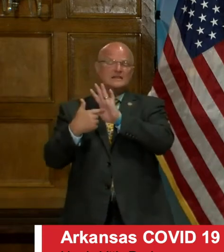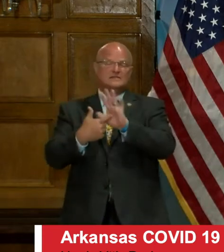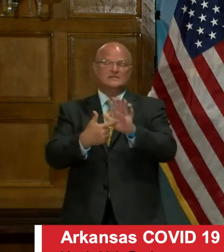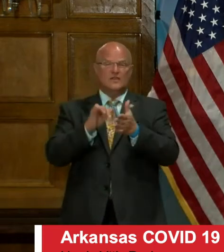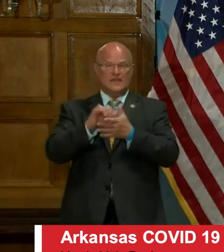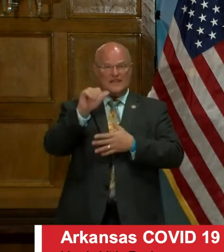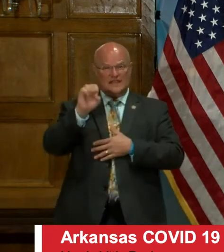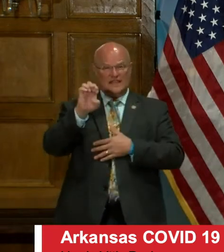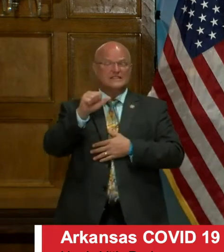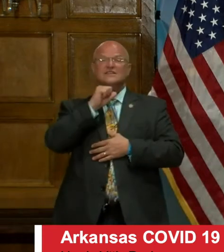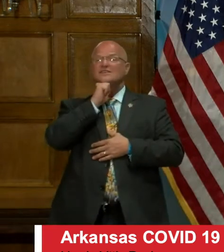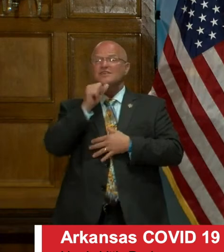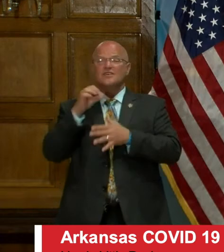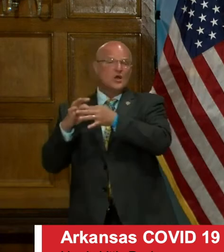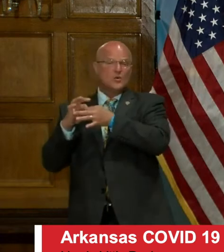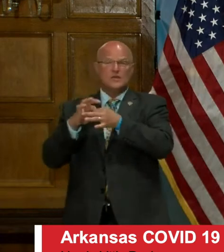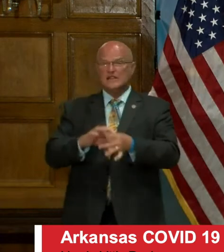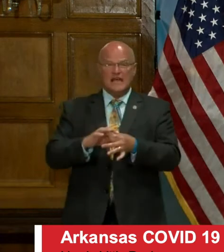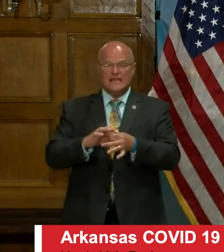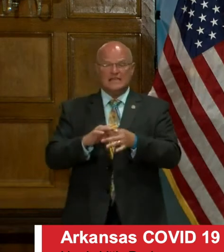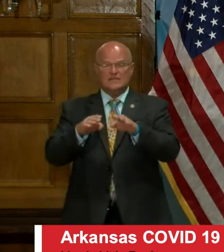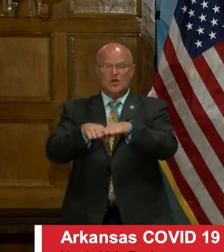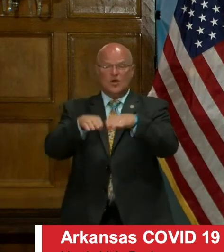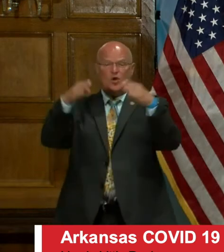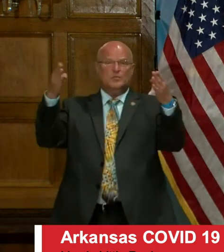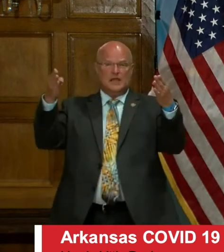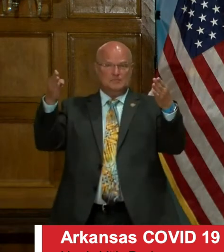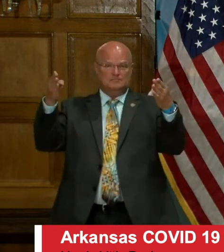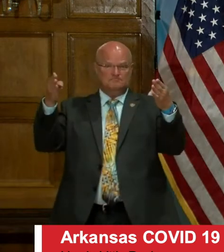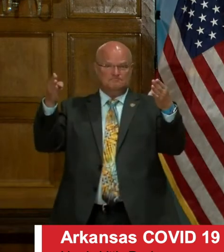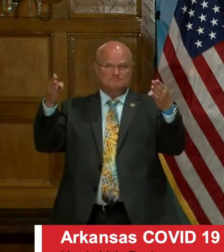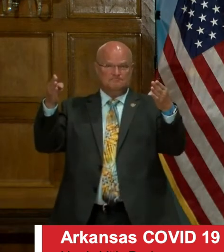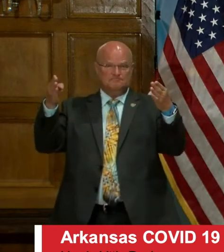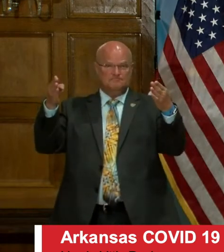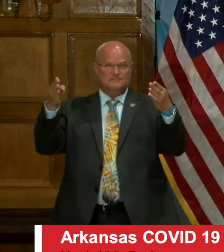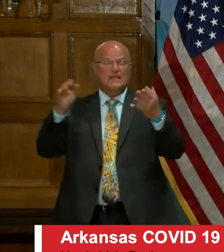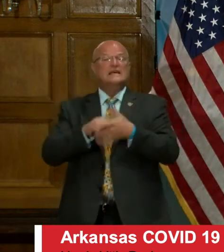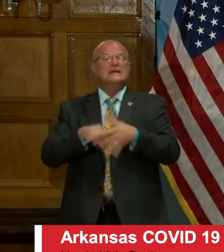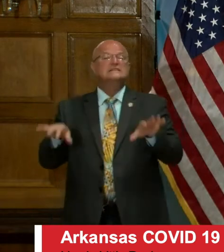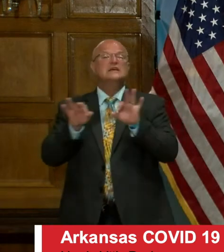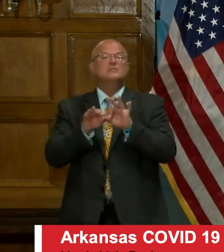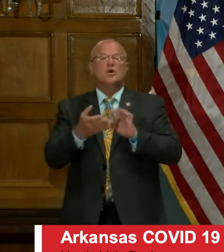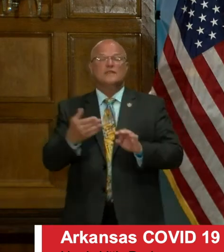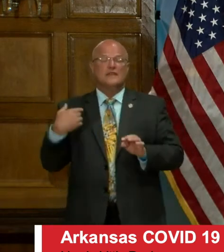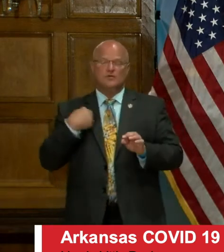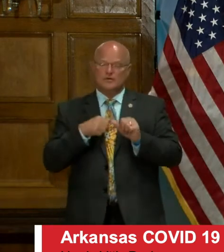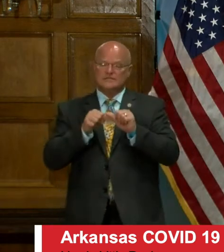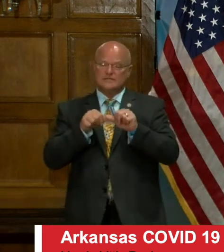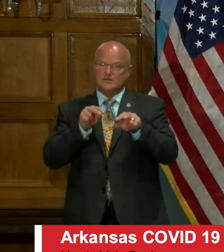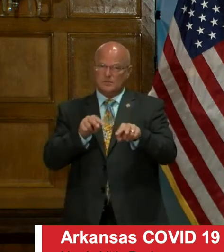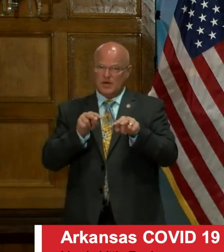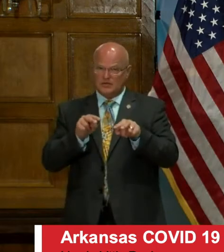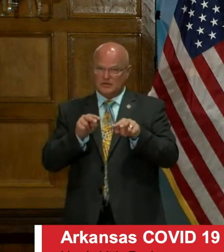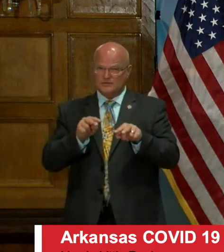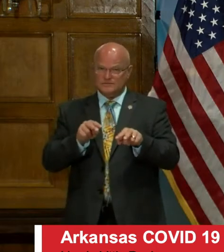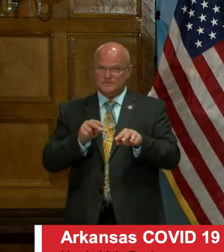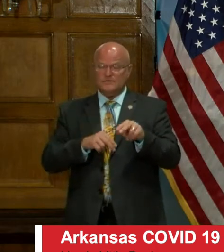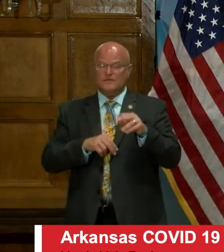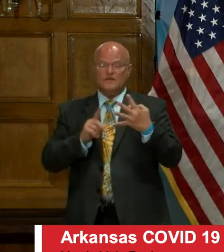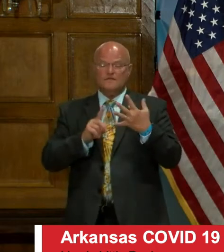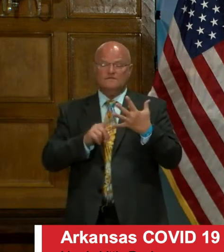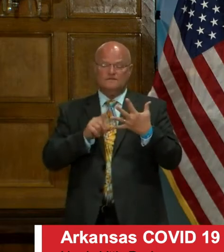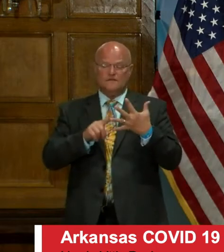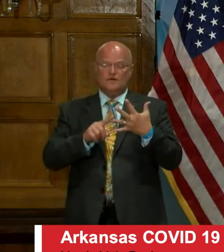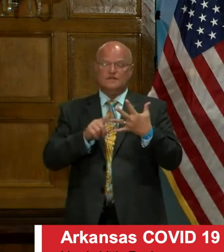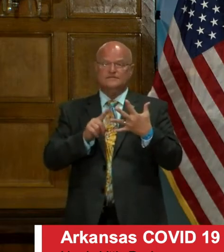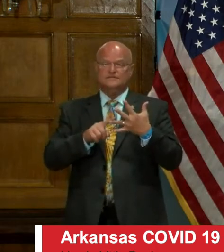the cases are not related to the lifting of restrictions. And that's an important fact we continue to monitor. Fourth,